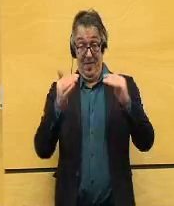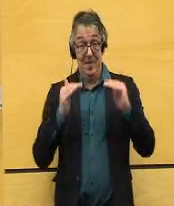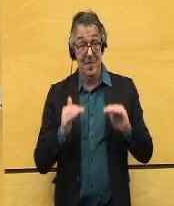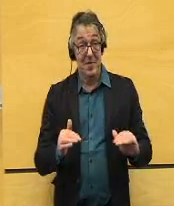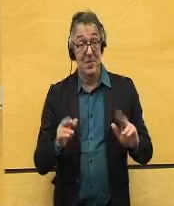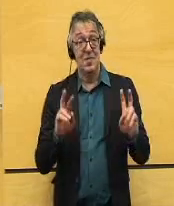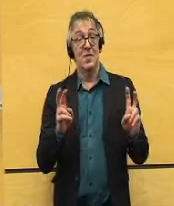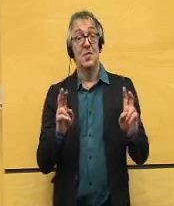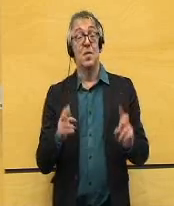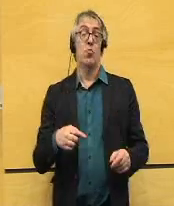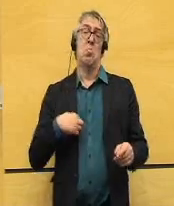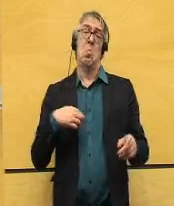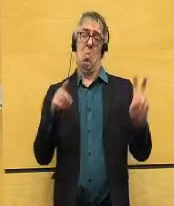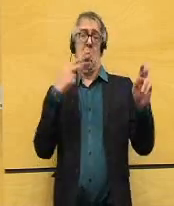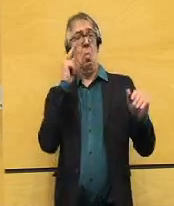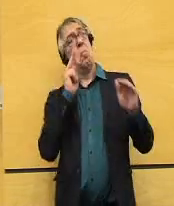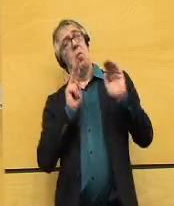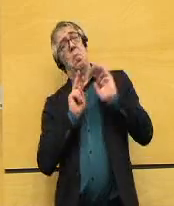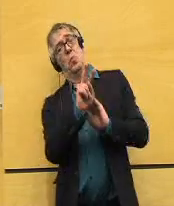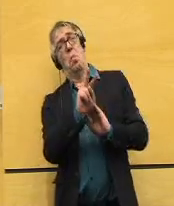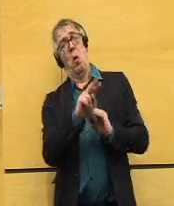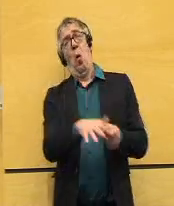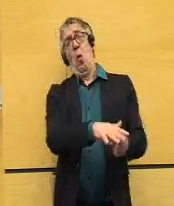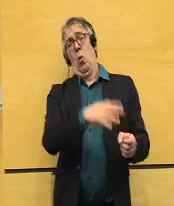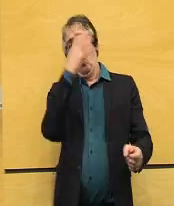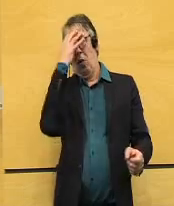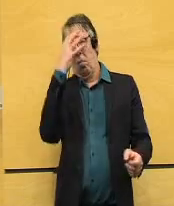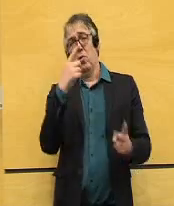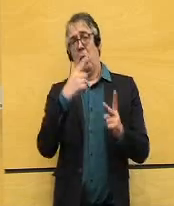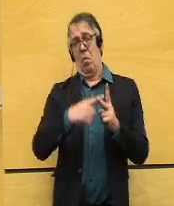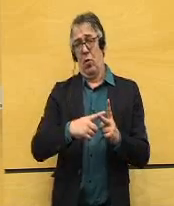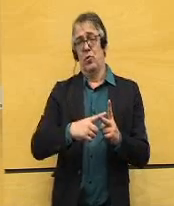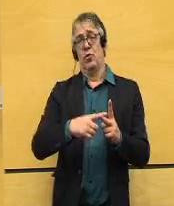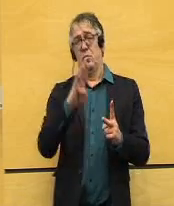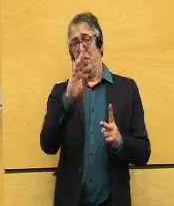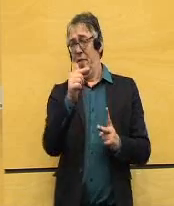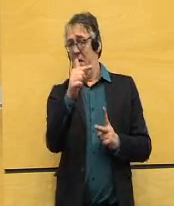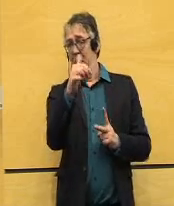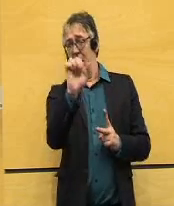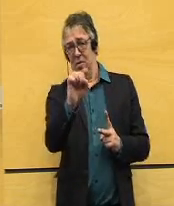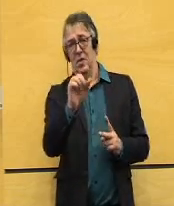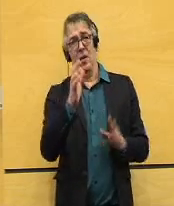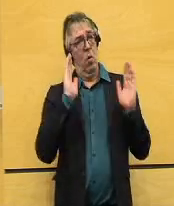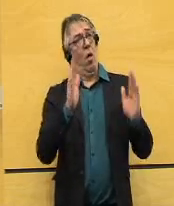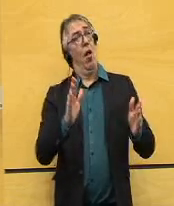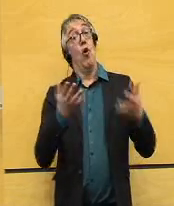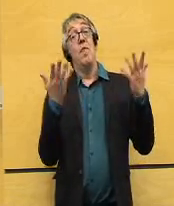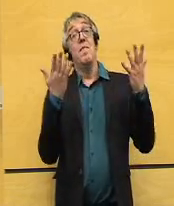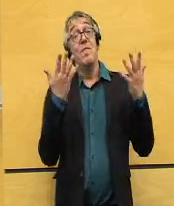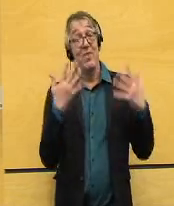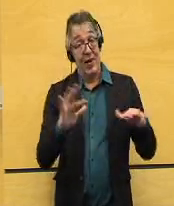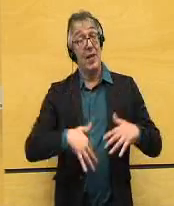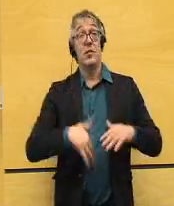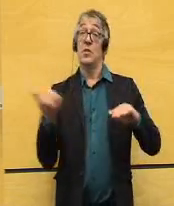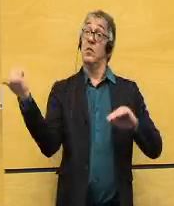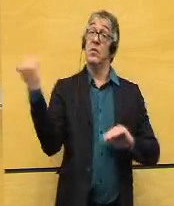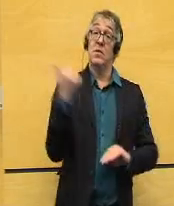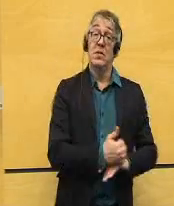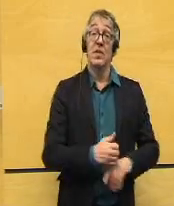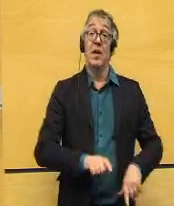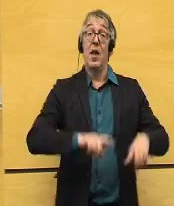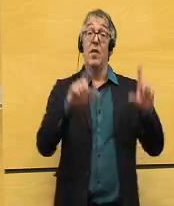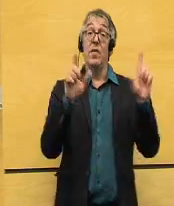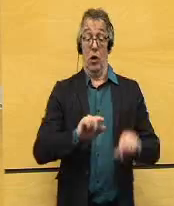Bangkok Metropolitan Administration will finish all the instalments of the needed elevators, etc., by